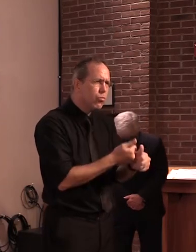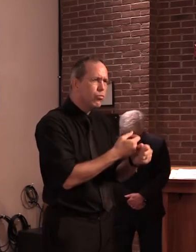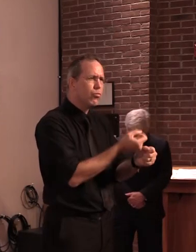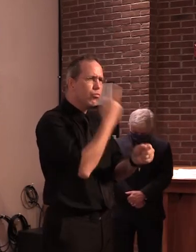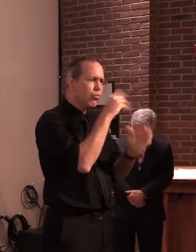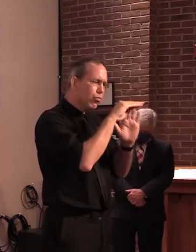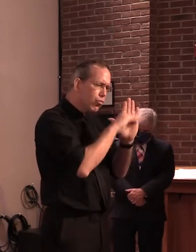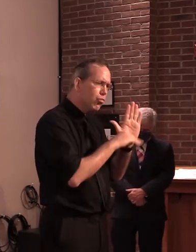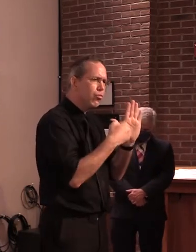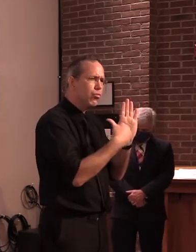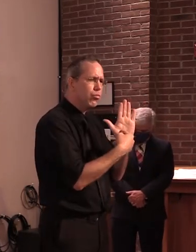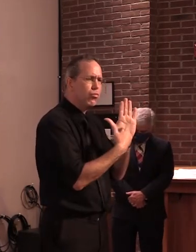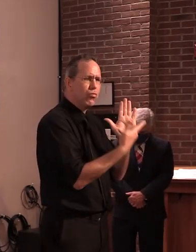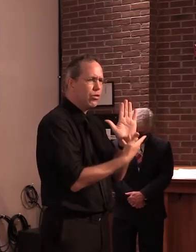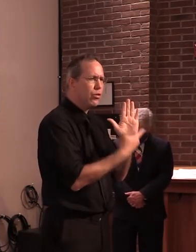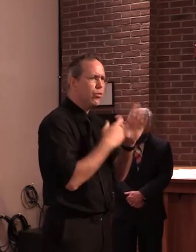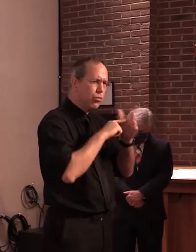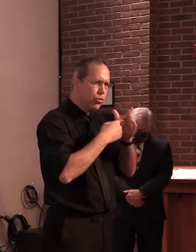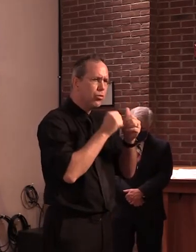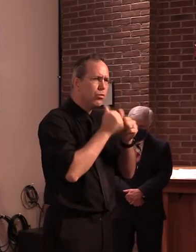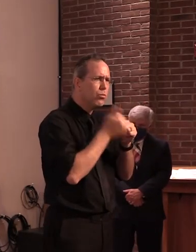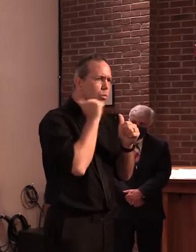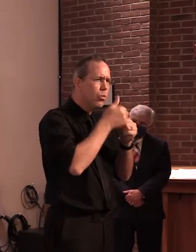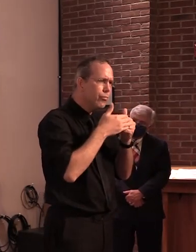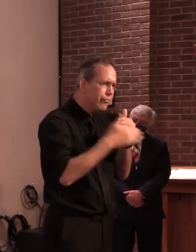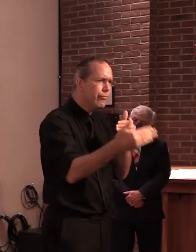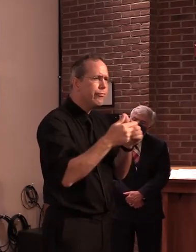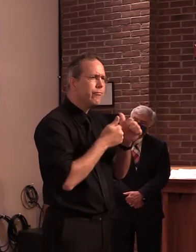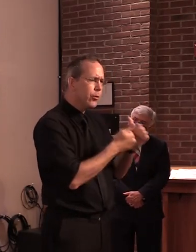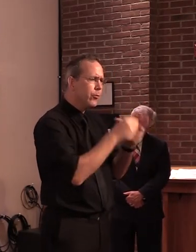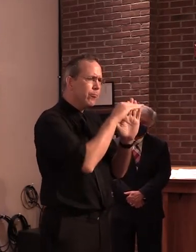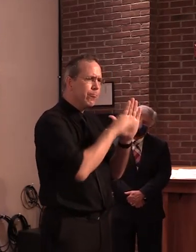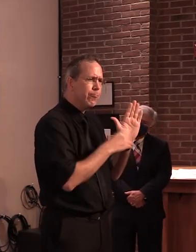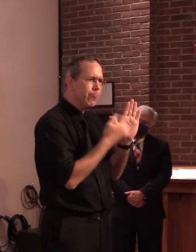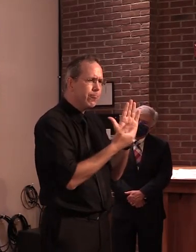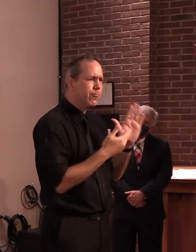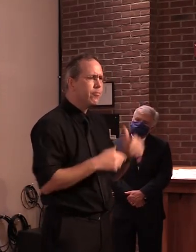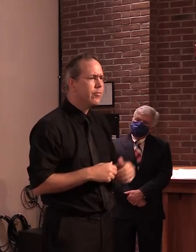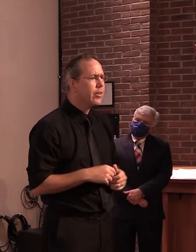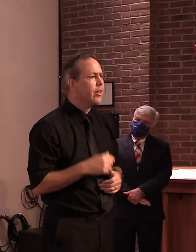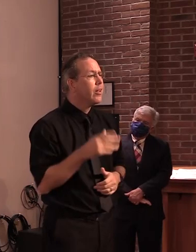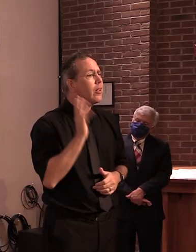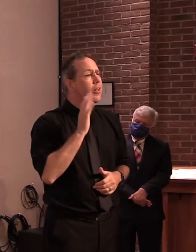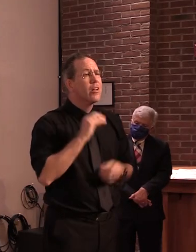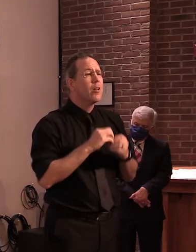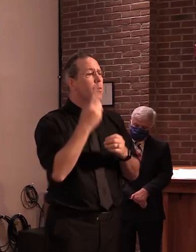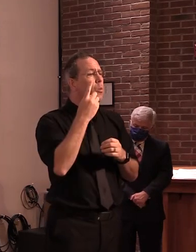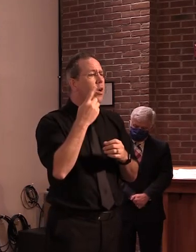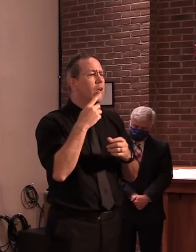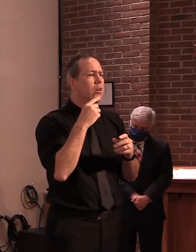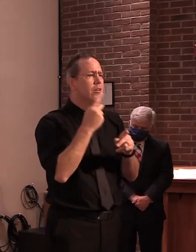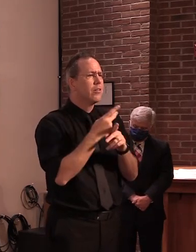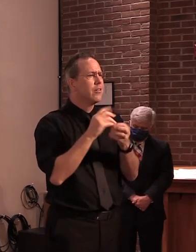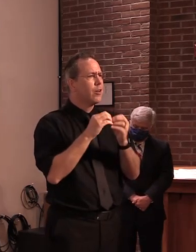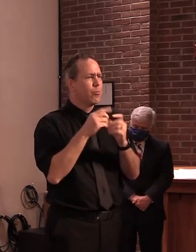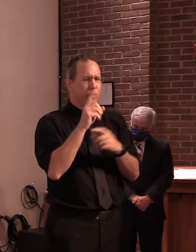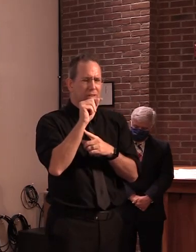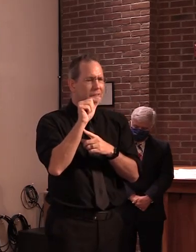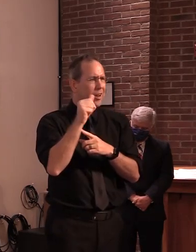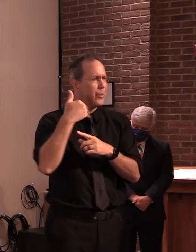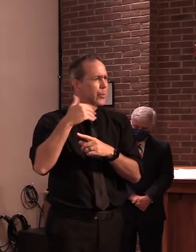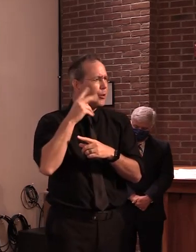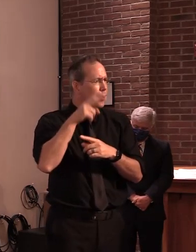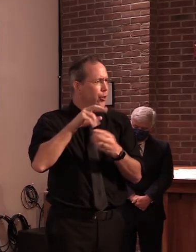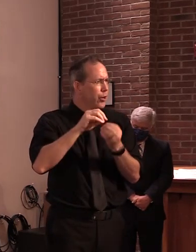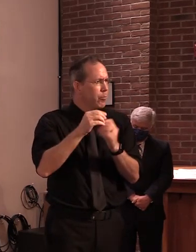more compliance. But I do, as I said previously, I think education is the key to compliance, and